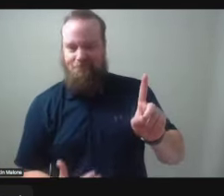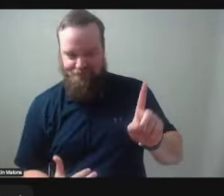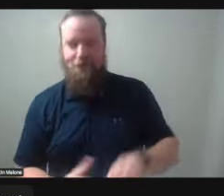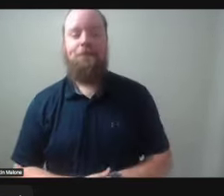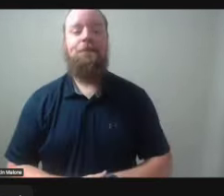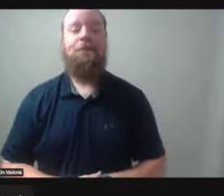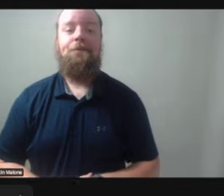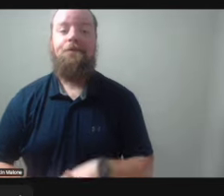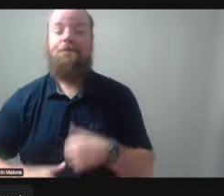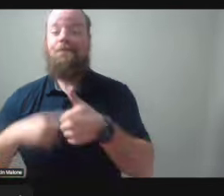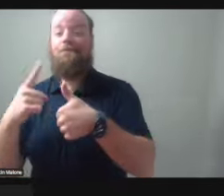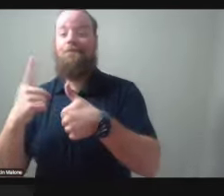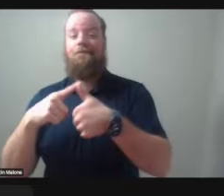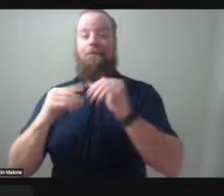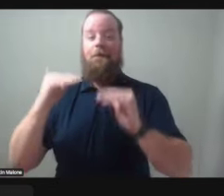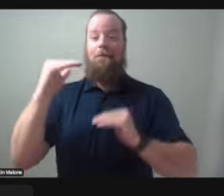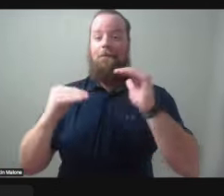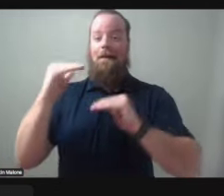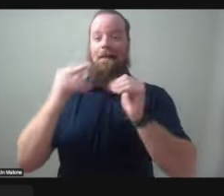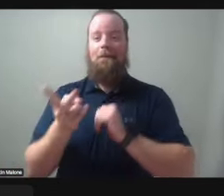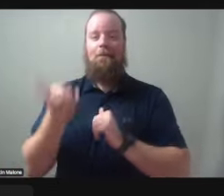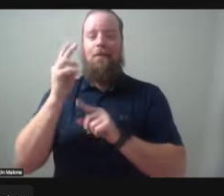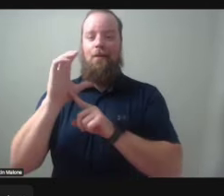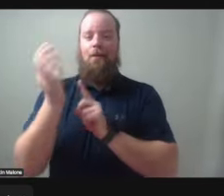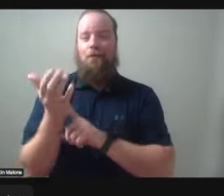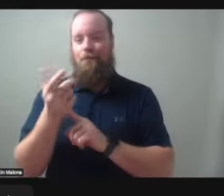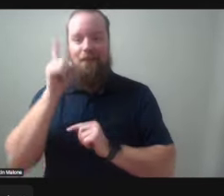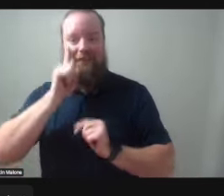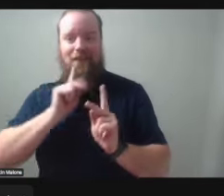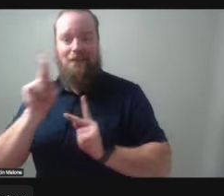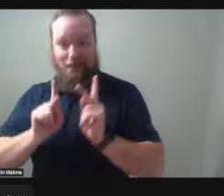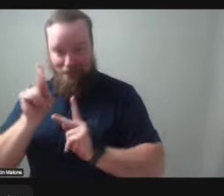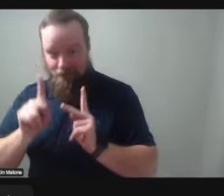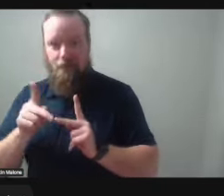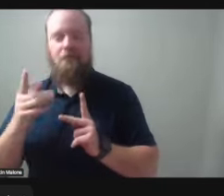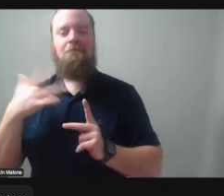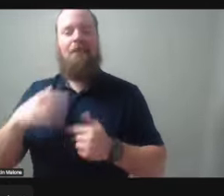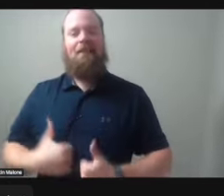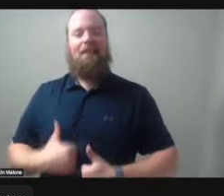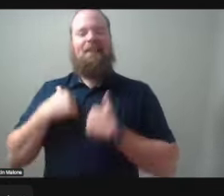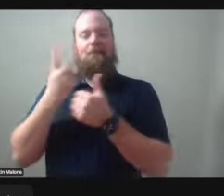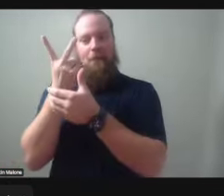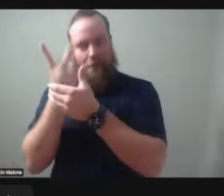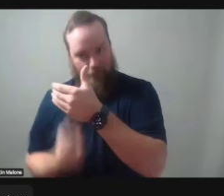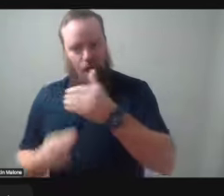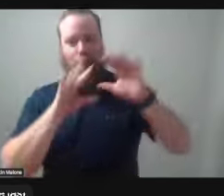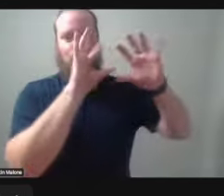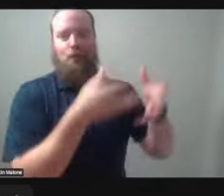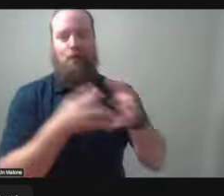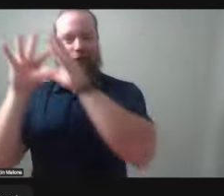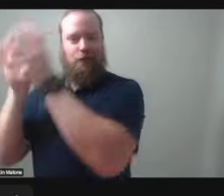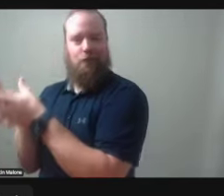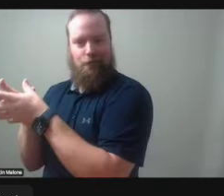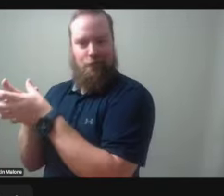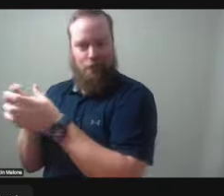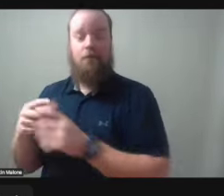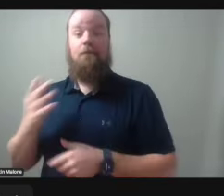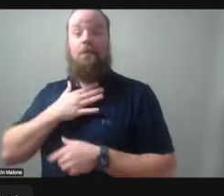actual words to those people groups we were talking about earlier. So, first, here we have balanced bicultural deaf people, and this